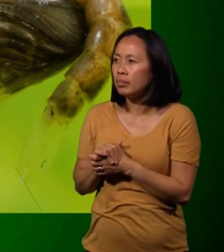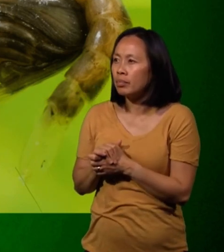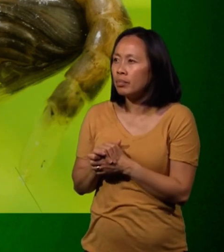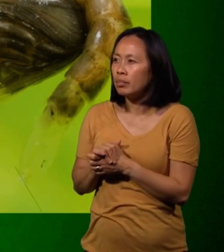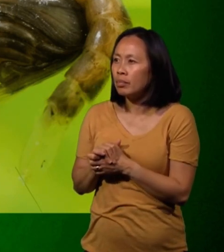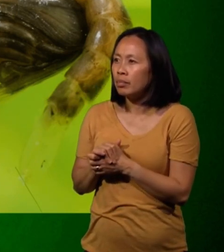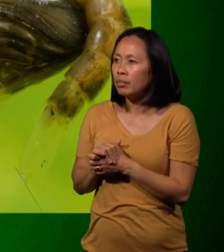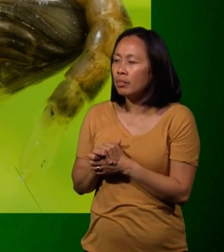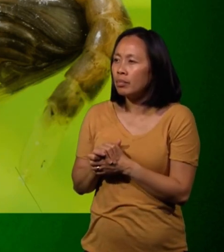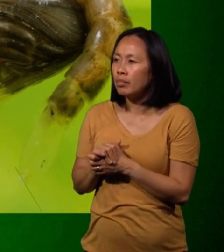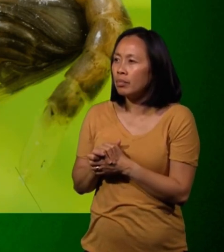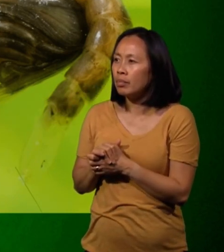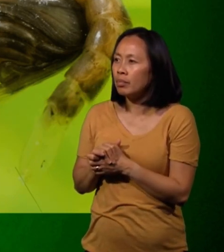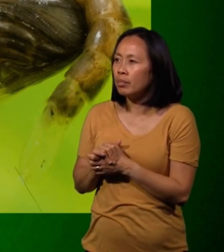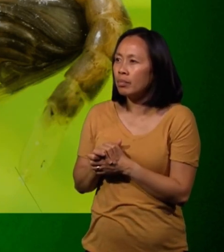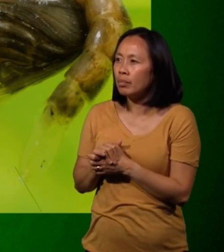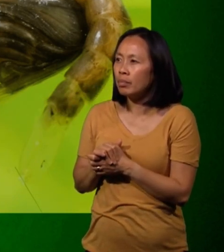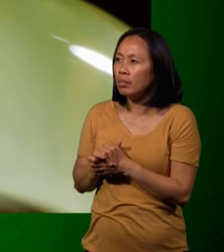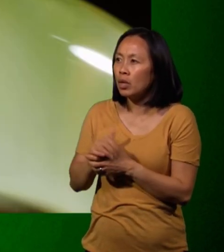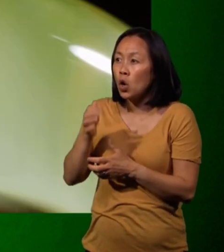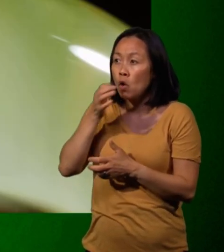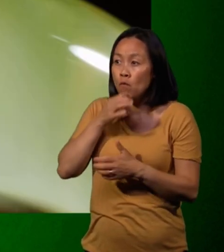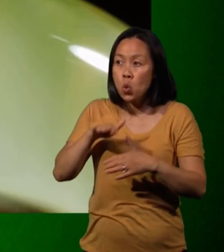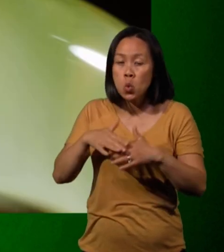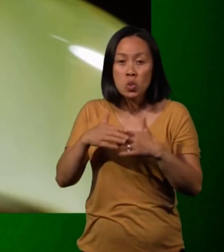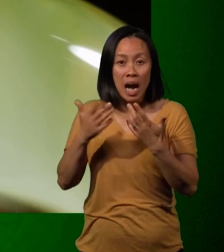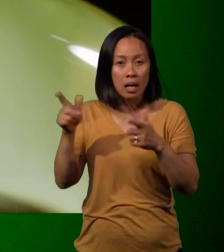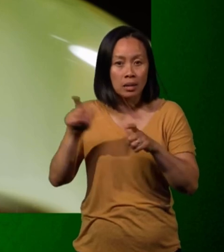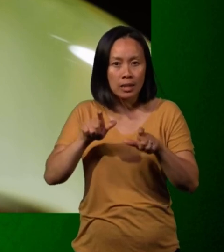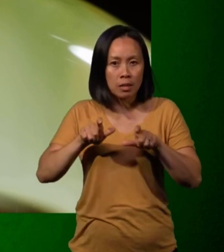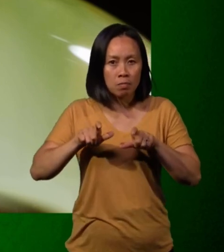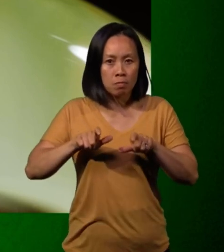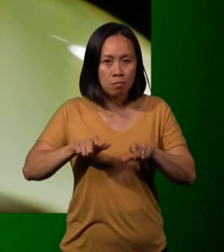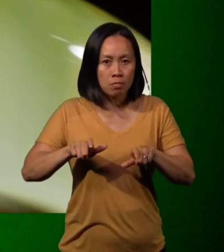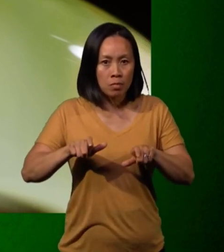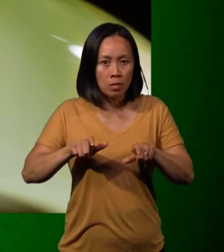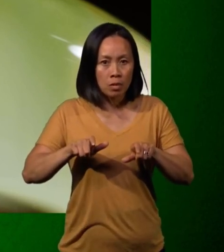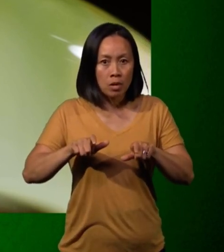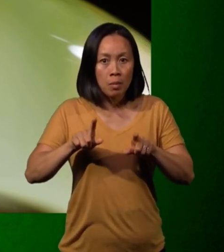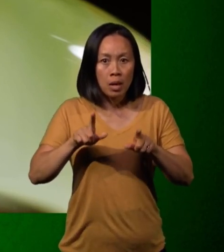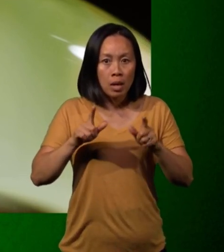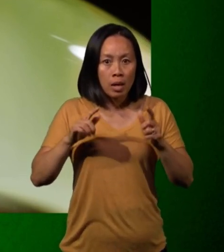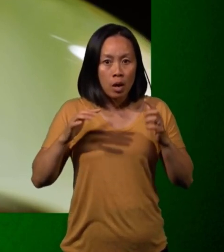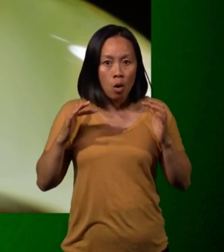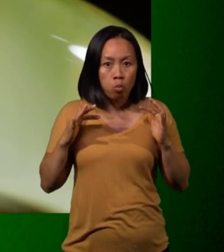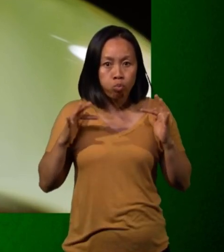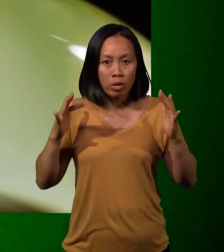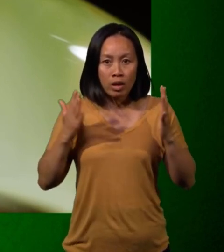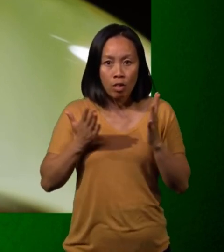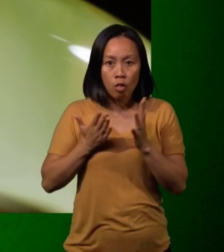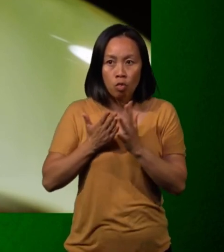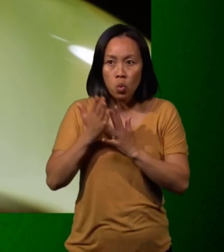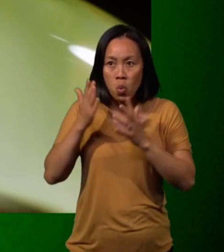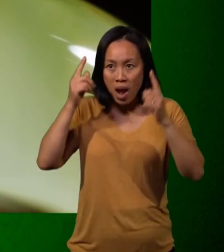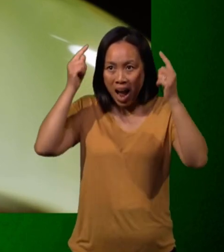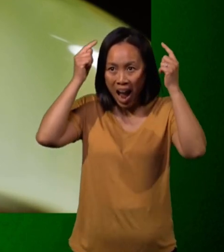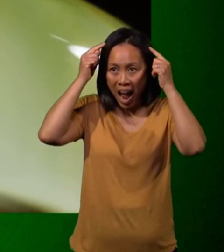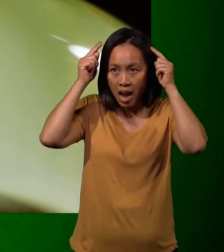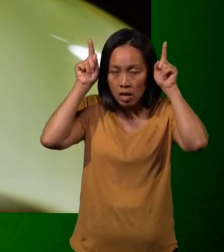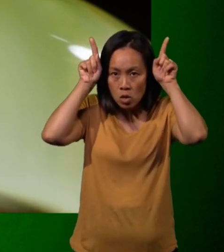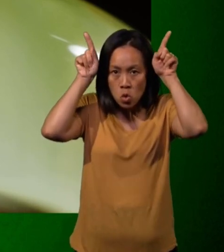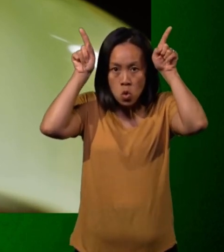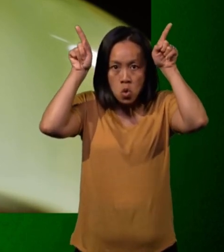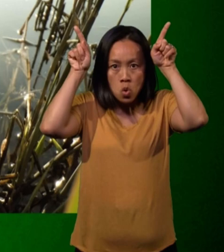For a few days, the mosquito pupae remain in this state of stillness, breathing through trumpets on their